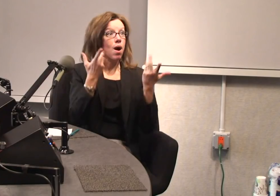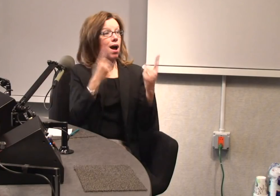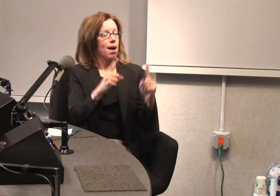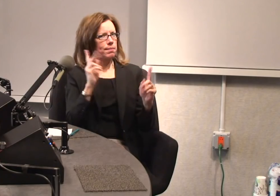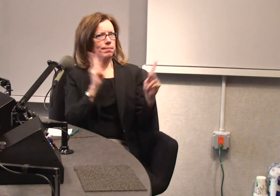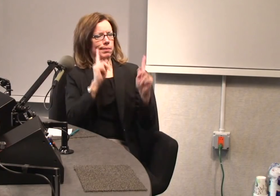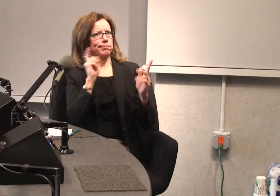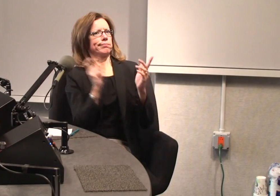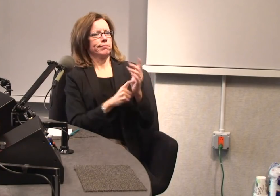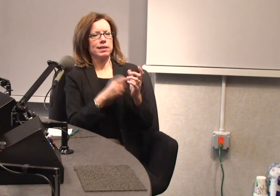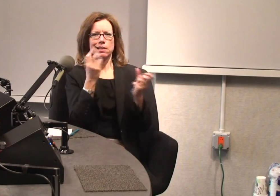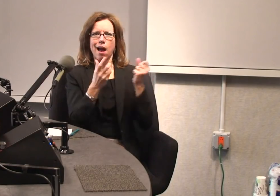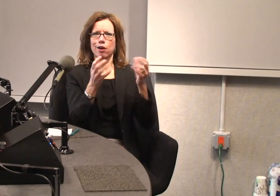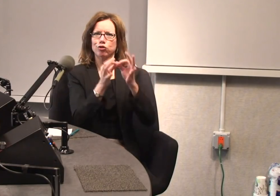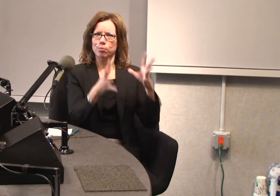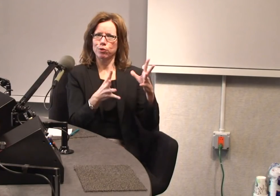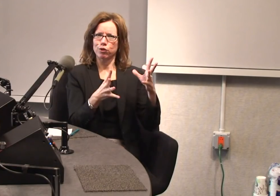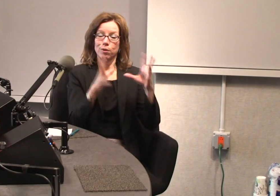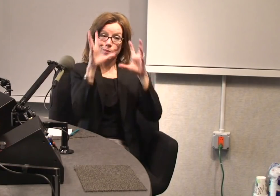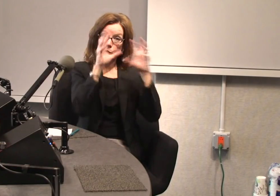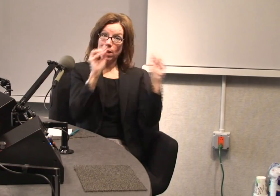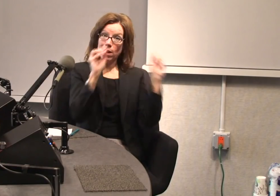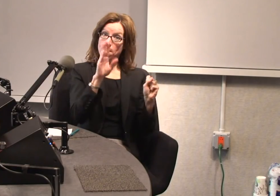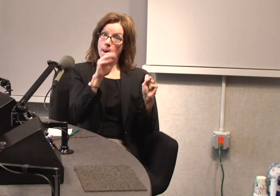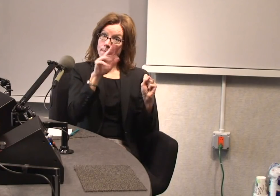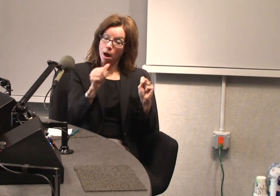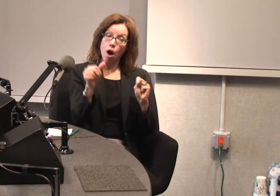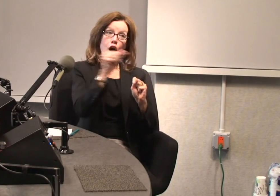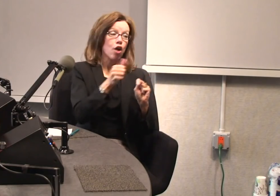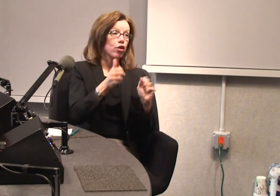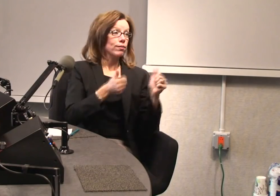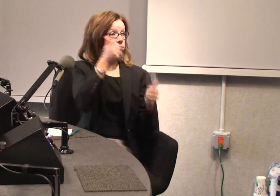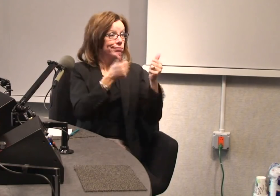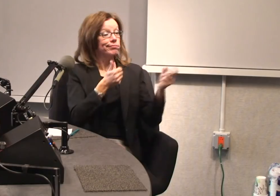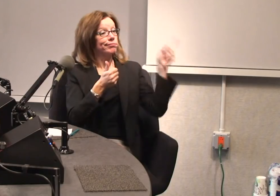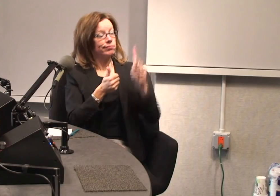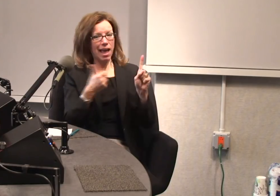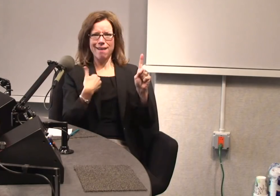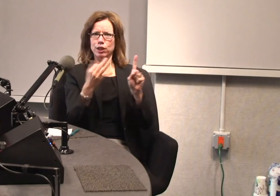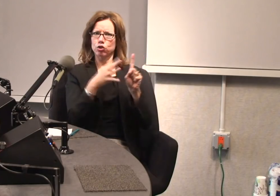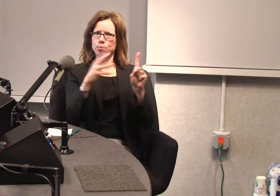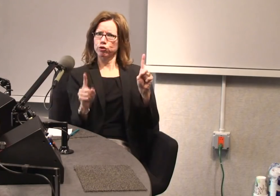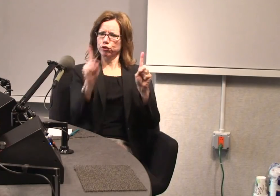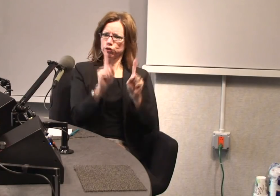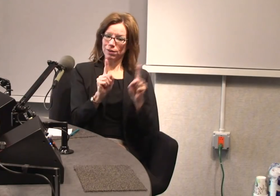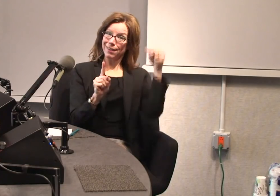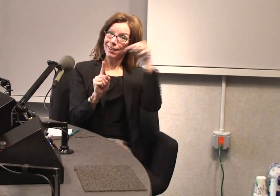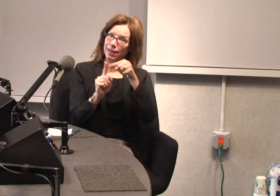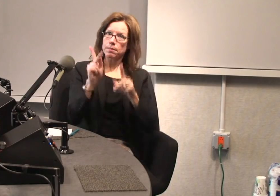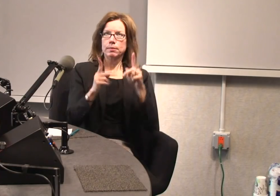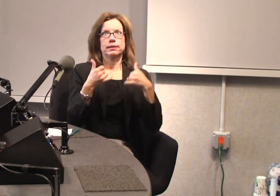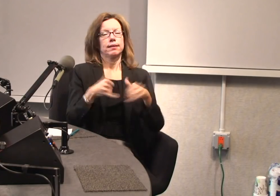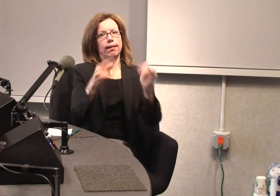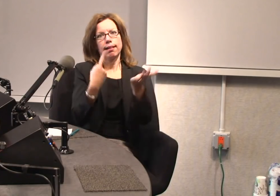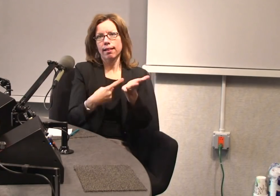just a few feet from President Obama and other dignitaries at the podium that everyone is still talking about. The man was